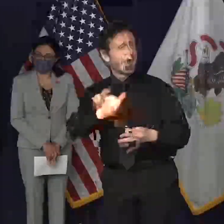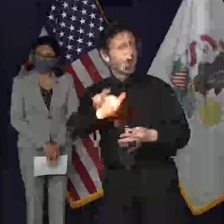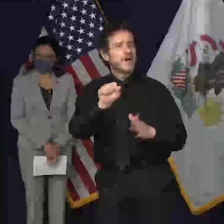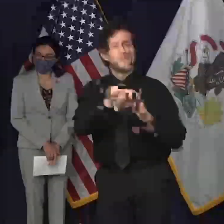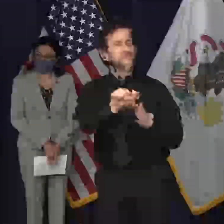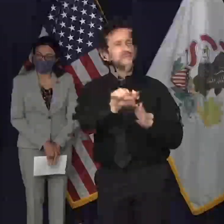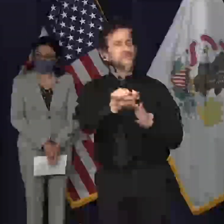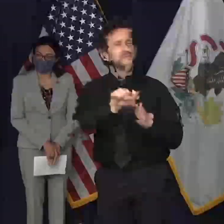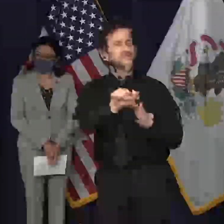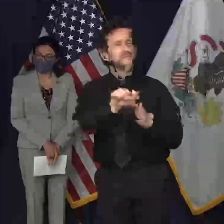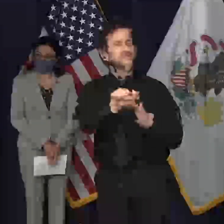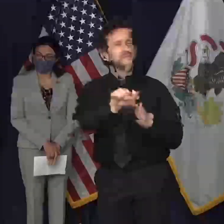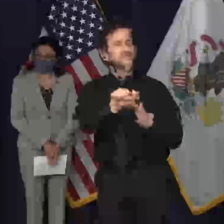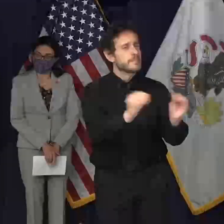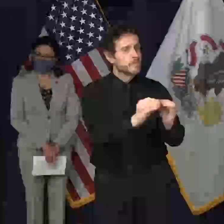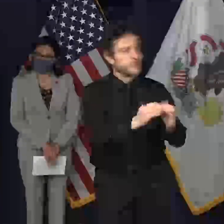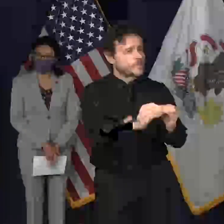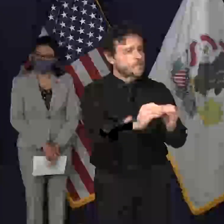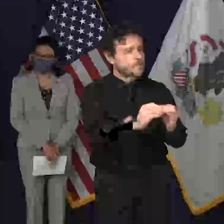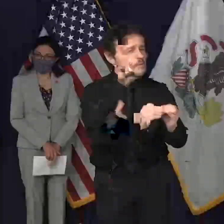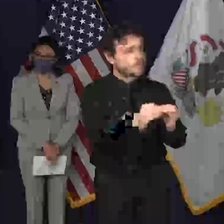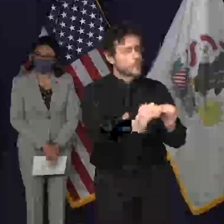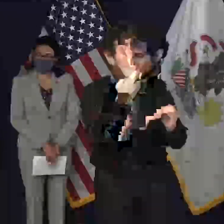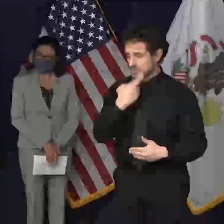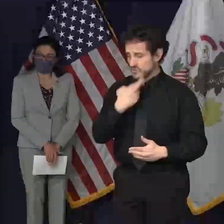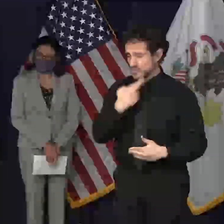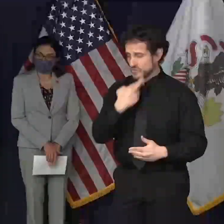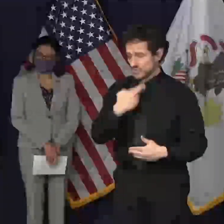to result in mass permanent closures?